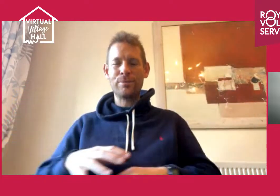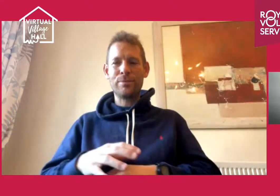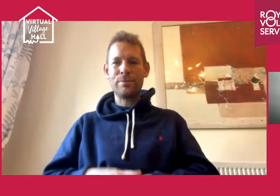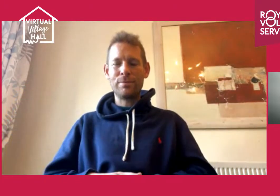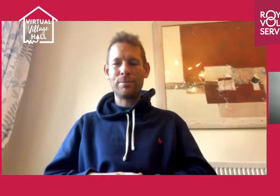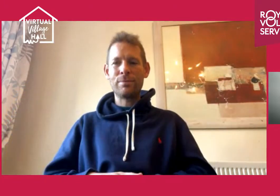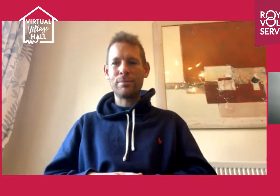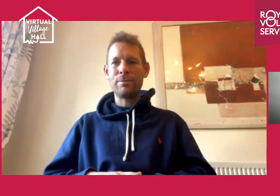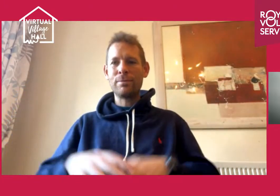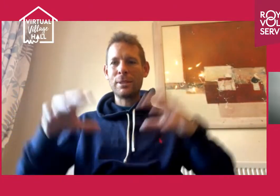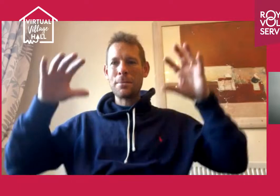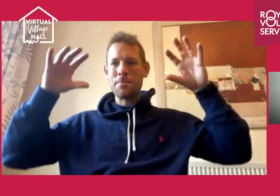bear.